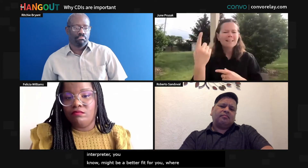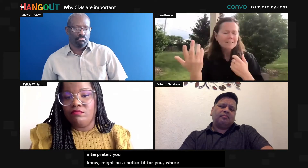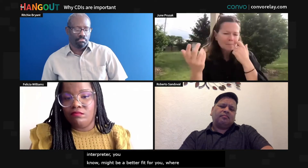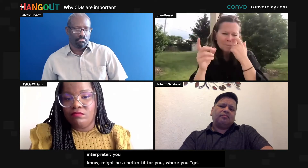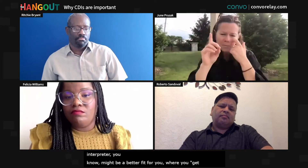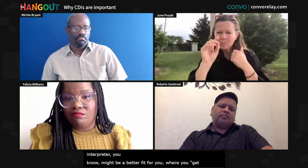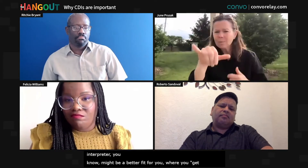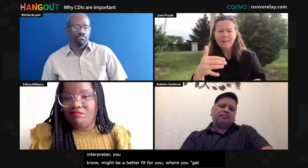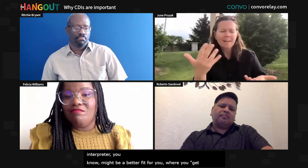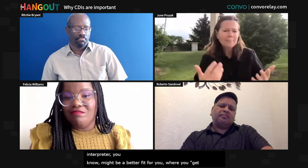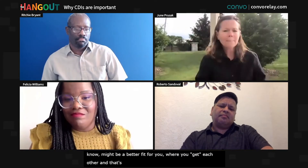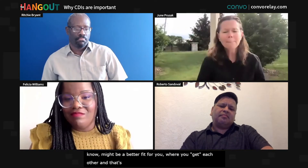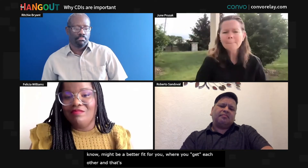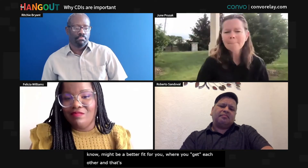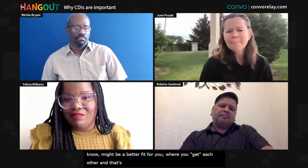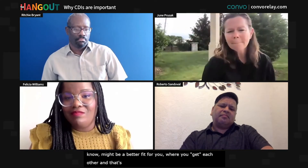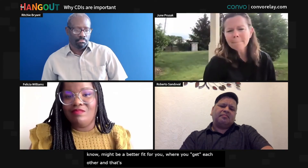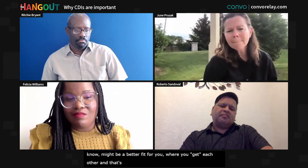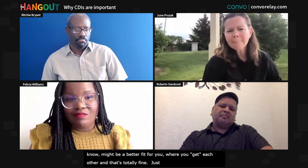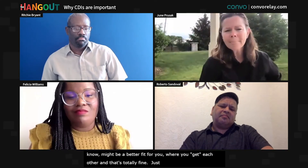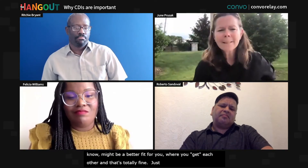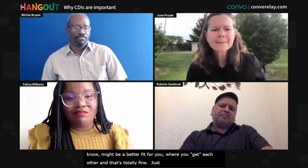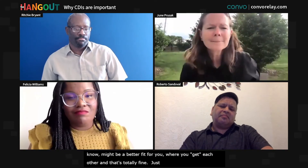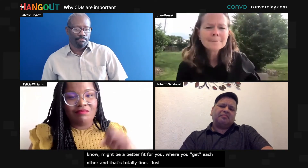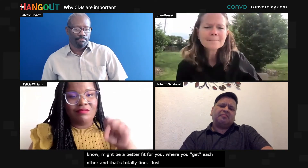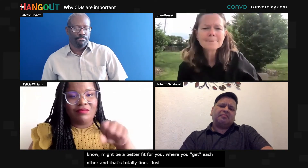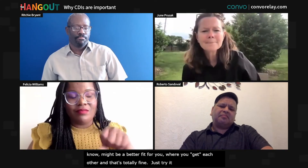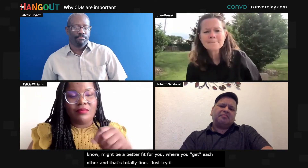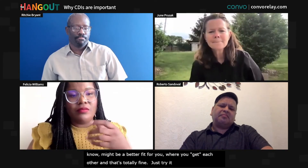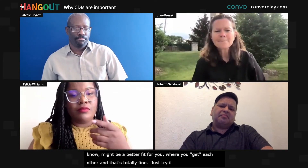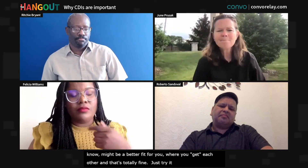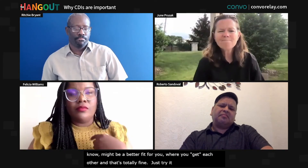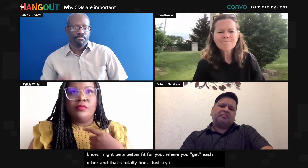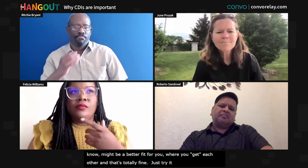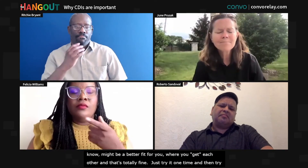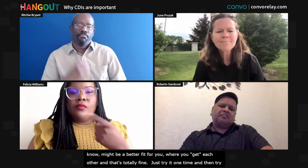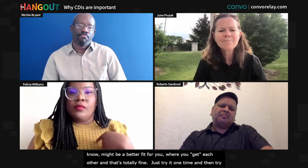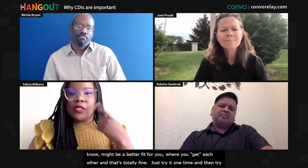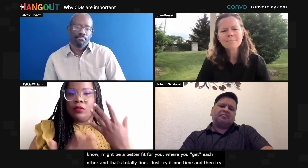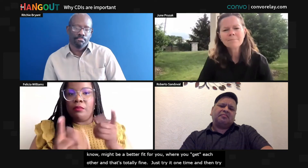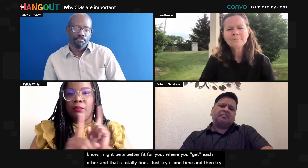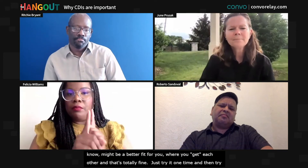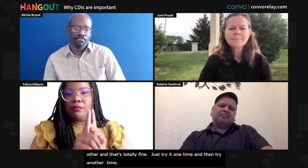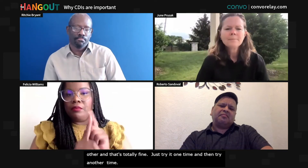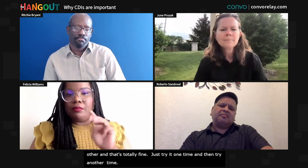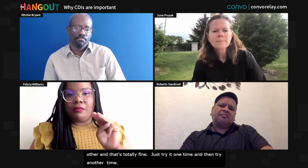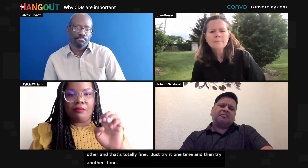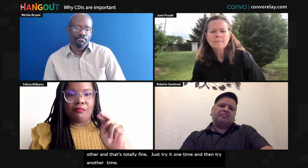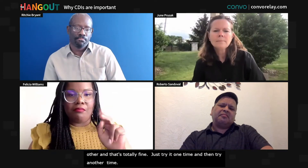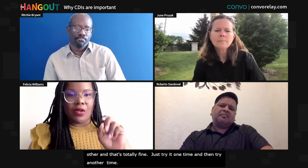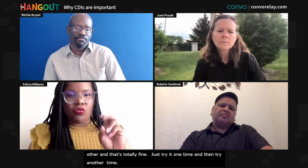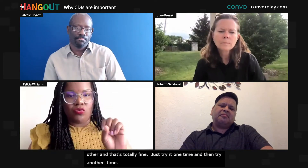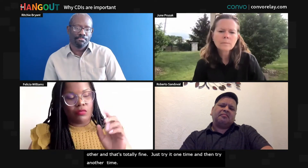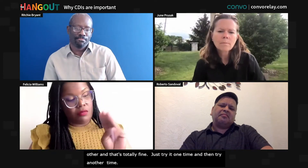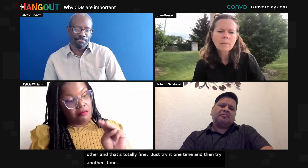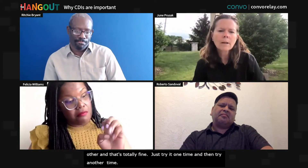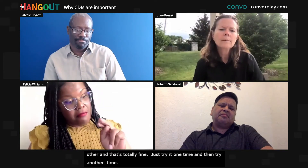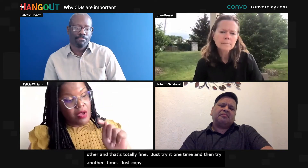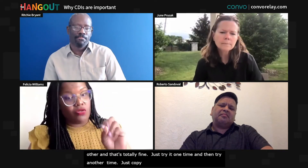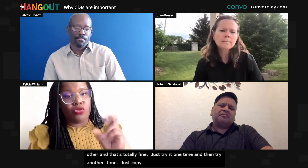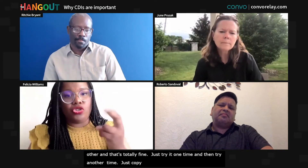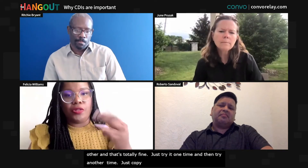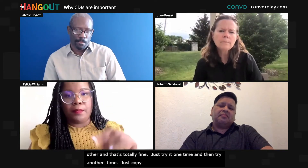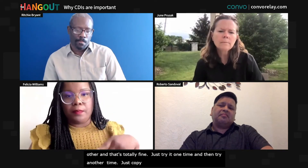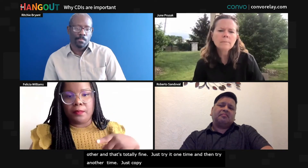fine. Just try it one time and try another time. Just keep trying. Yes, this is Felicia.